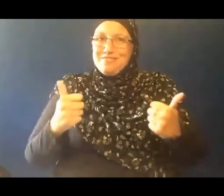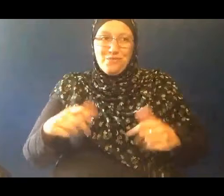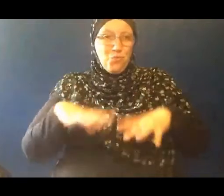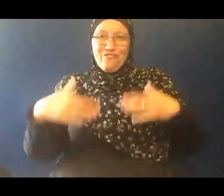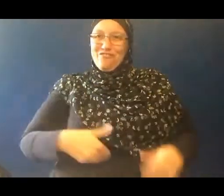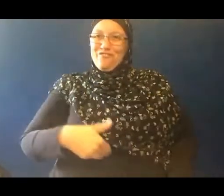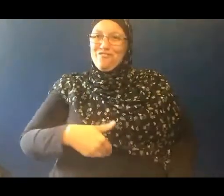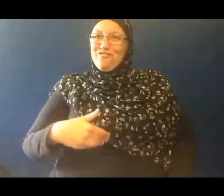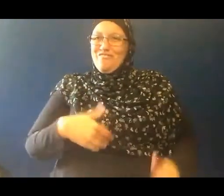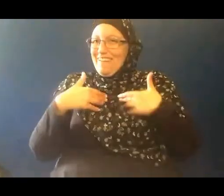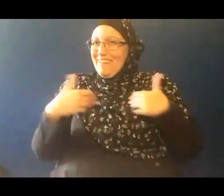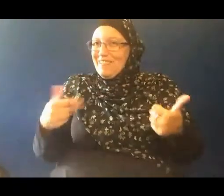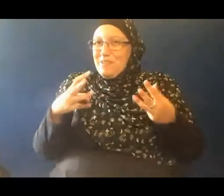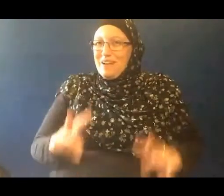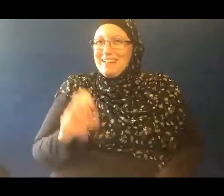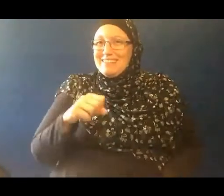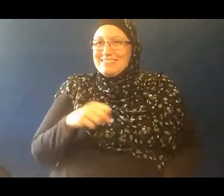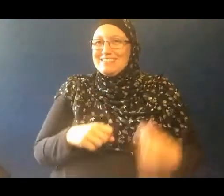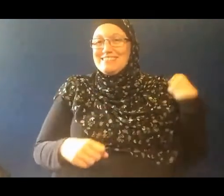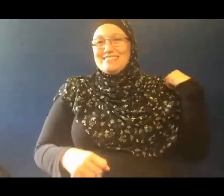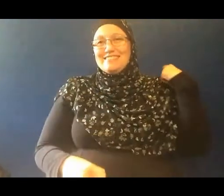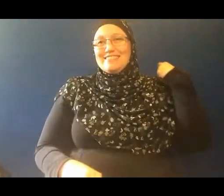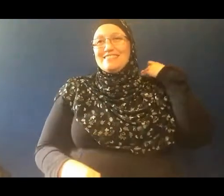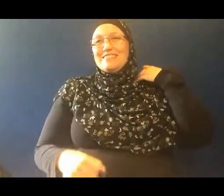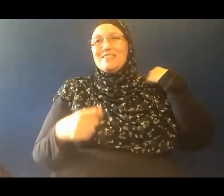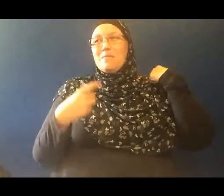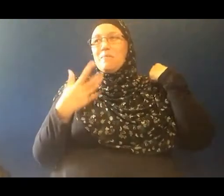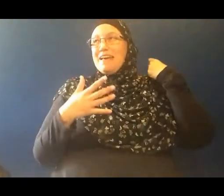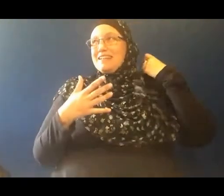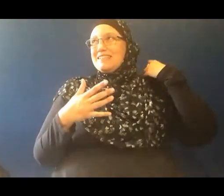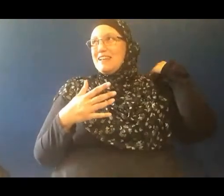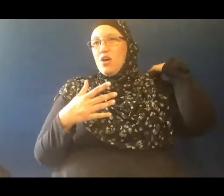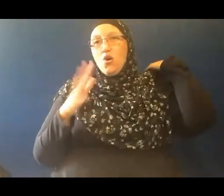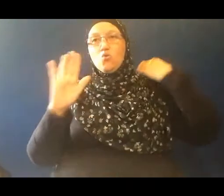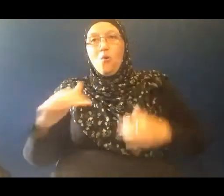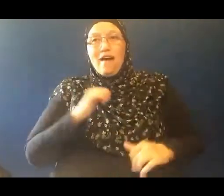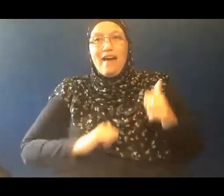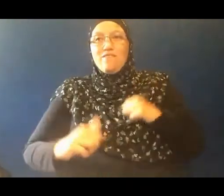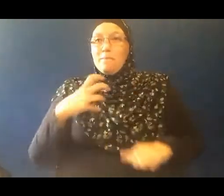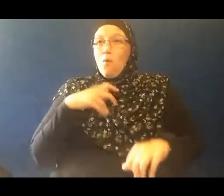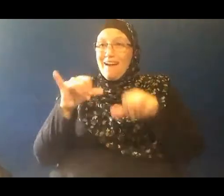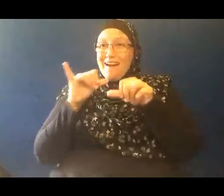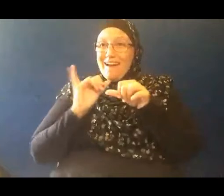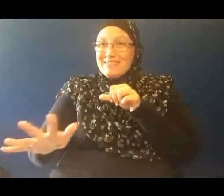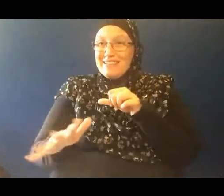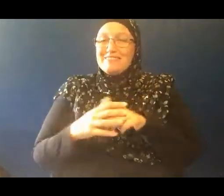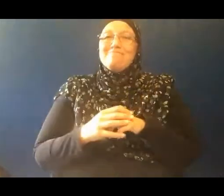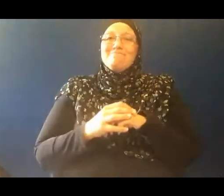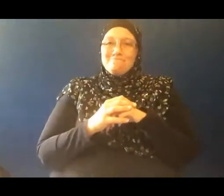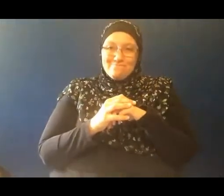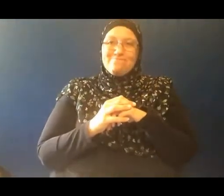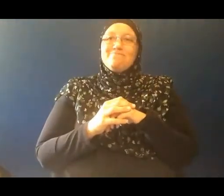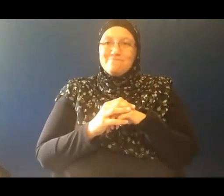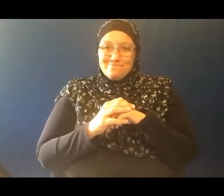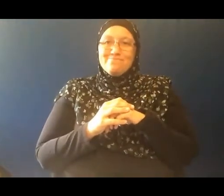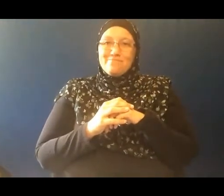So the better, the more excellent your behavior is, the more